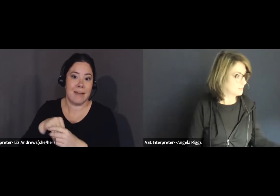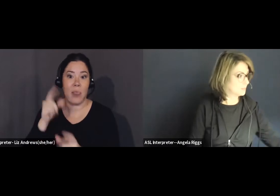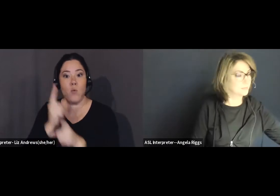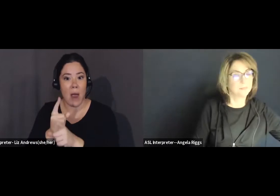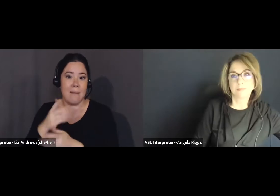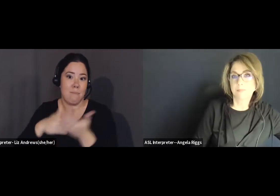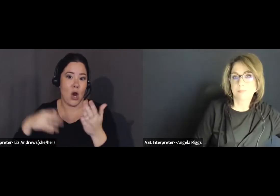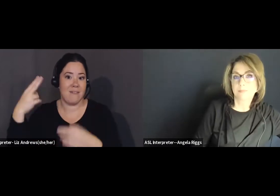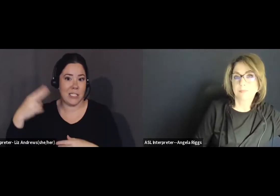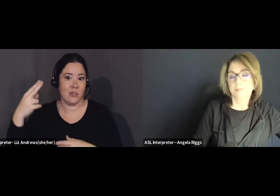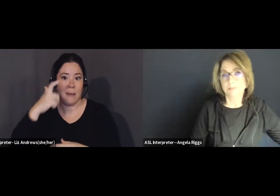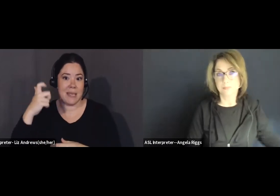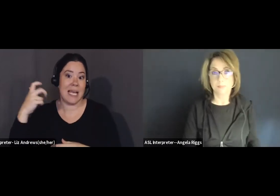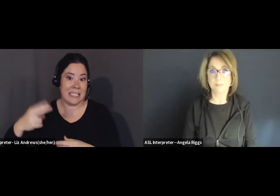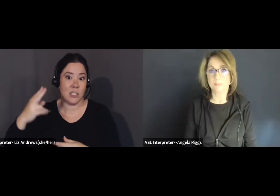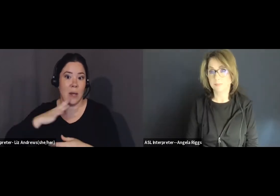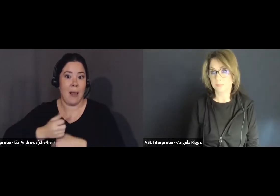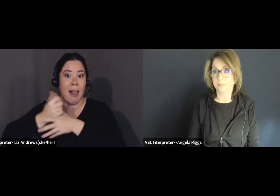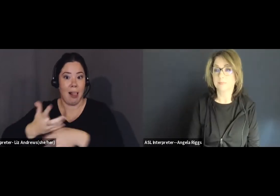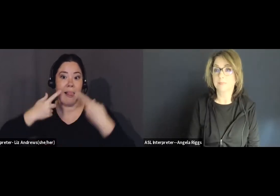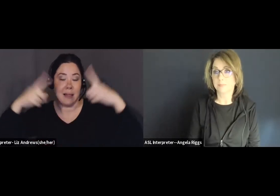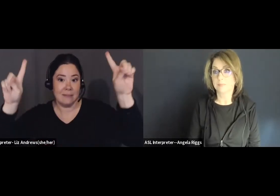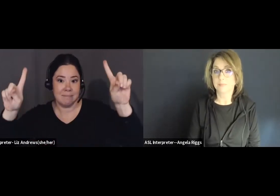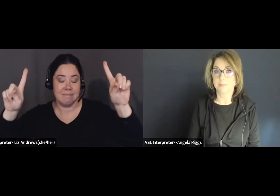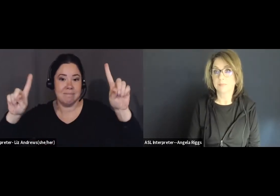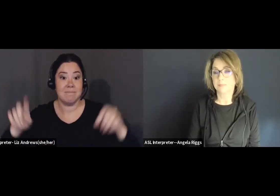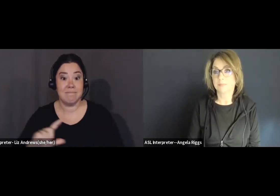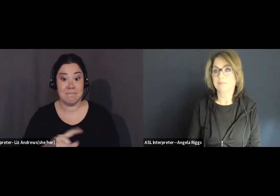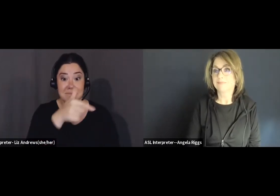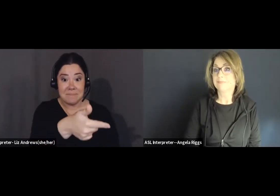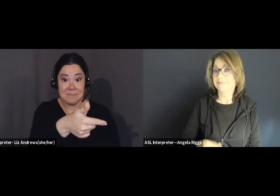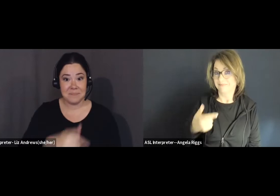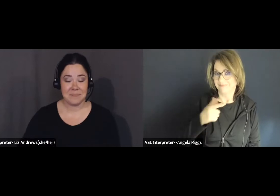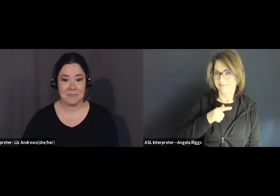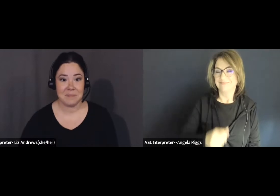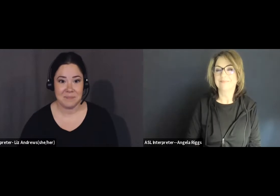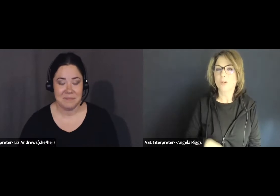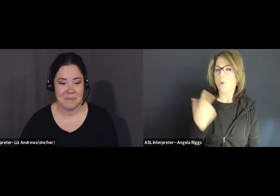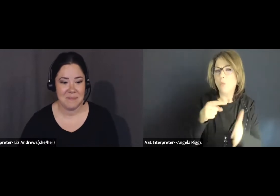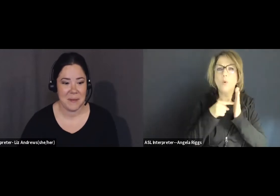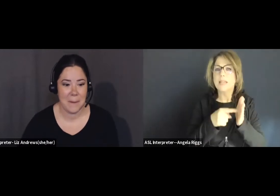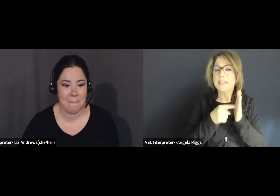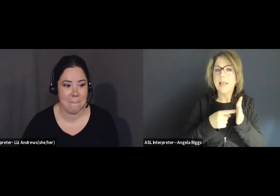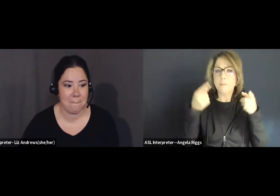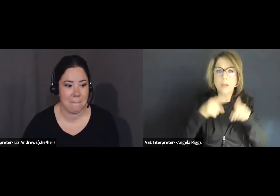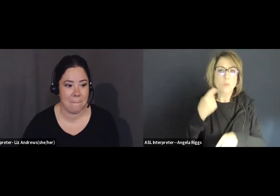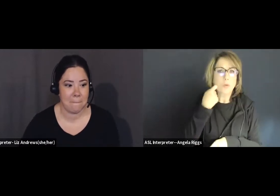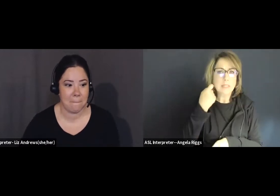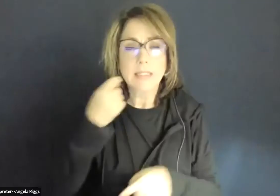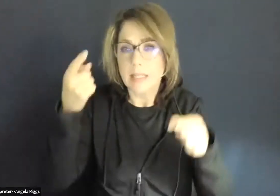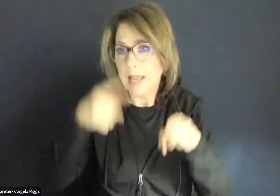after the legal. It's like the last thing. I wanted to give one little example that happened recently here